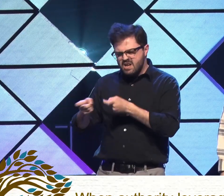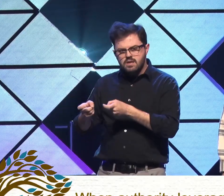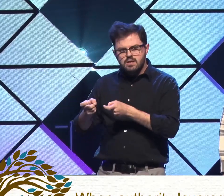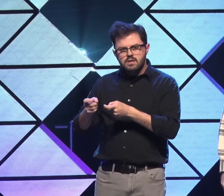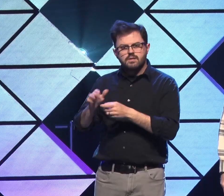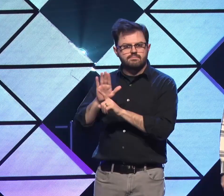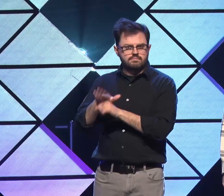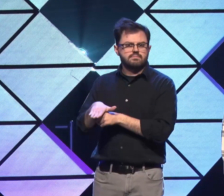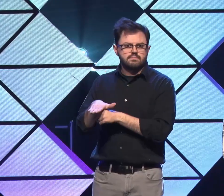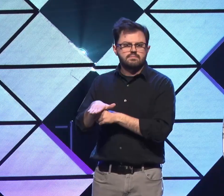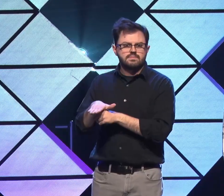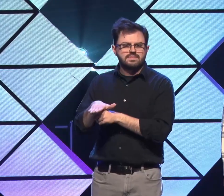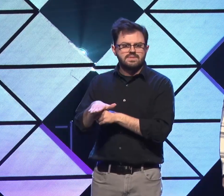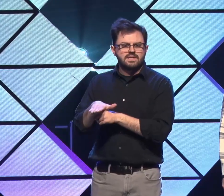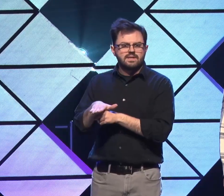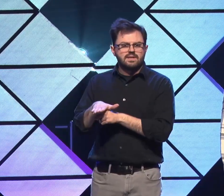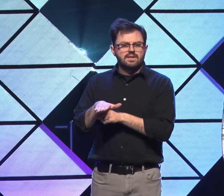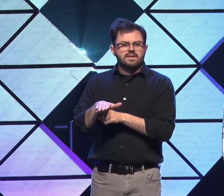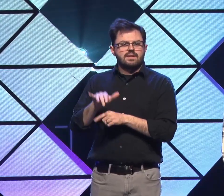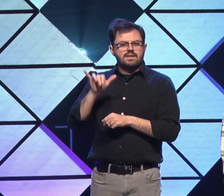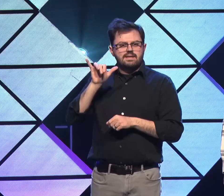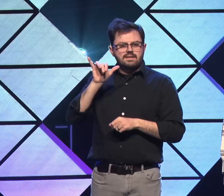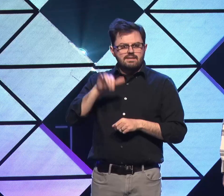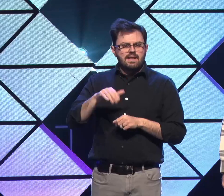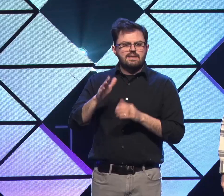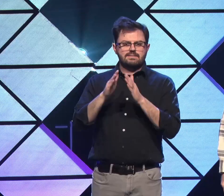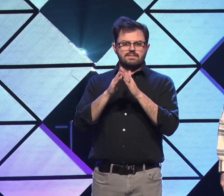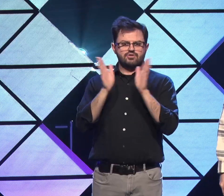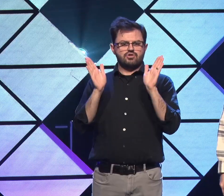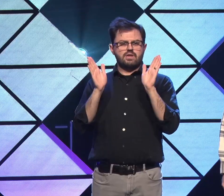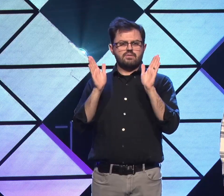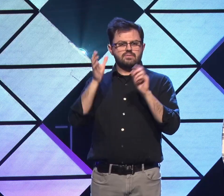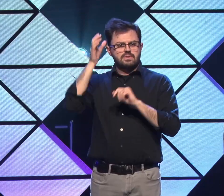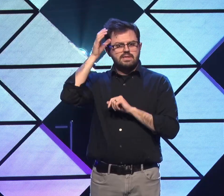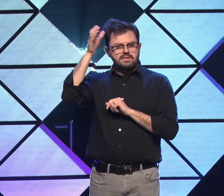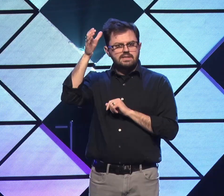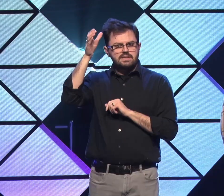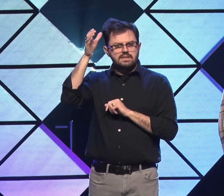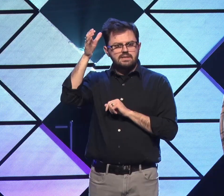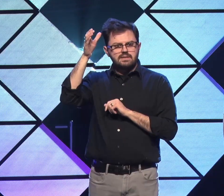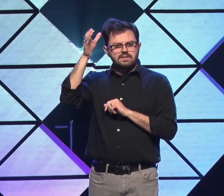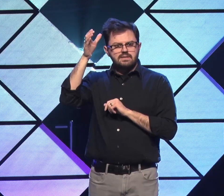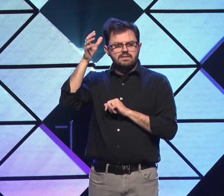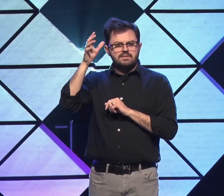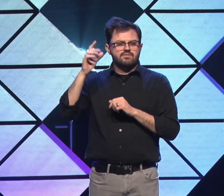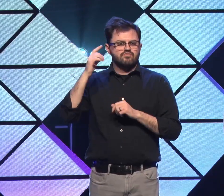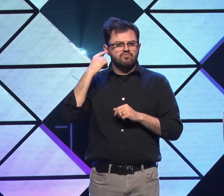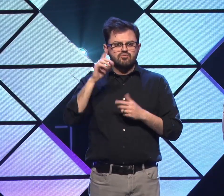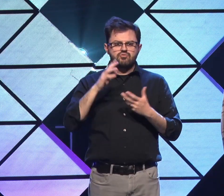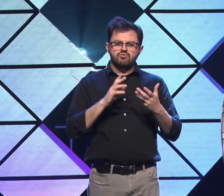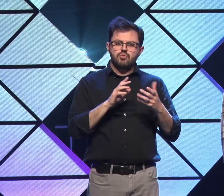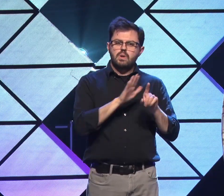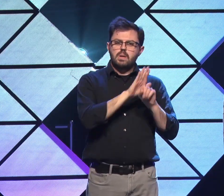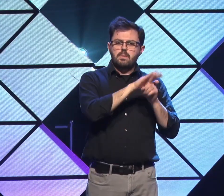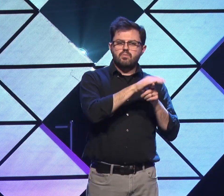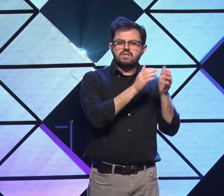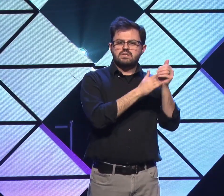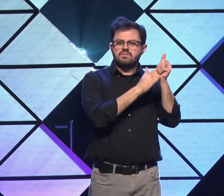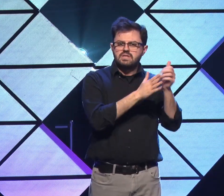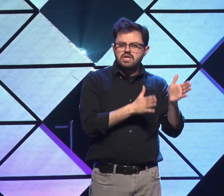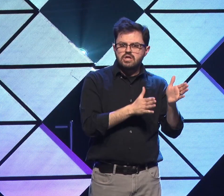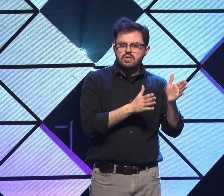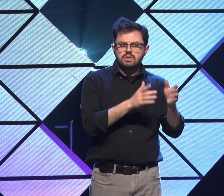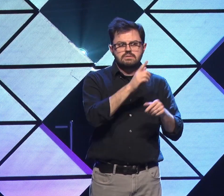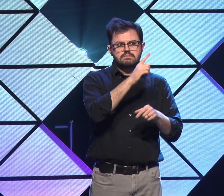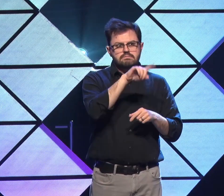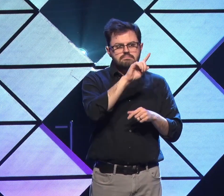this is the driving force behind oppressive leaders who prefer control over influence.